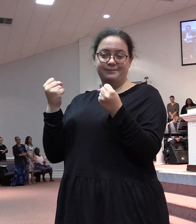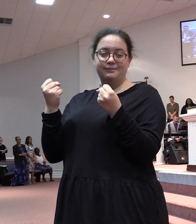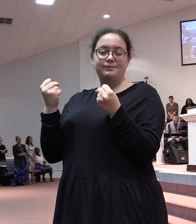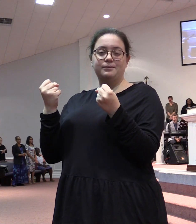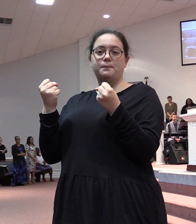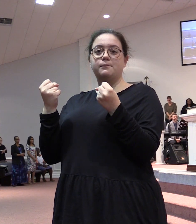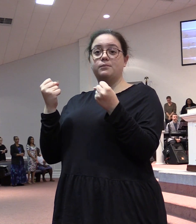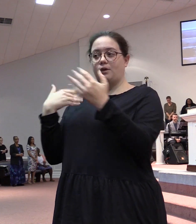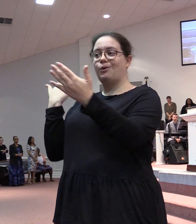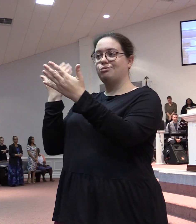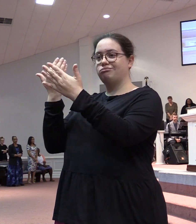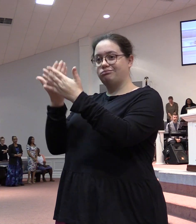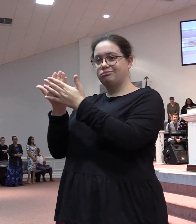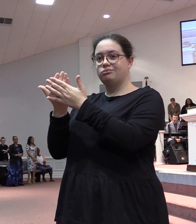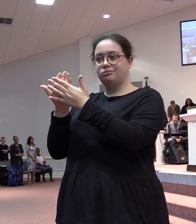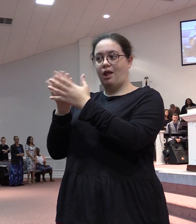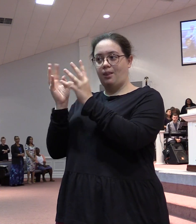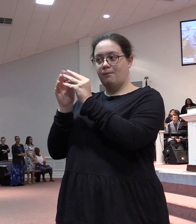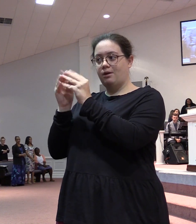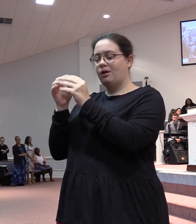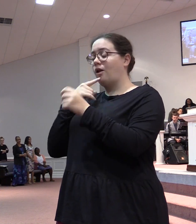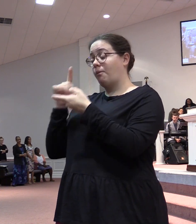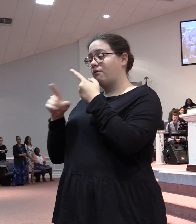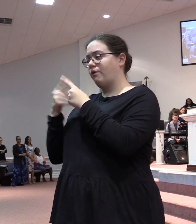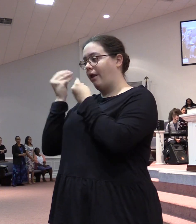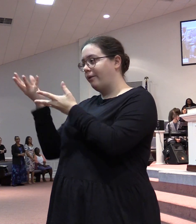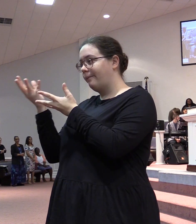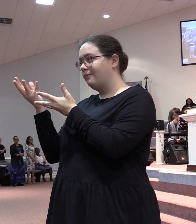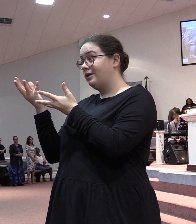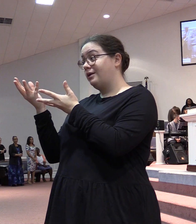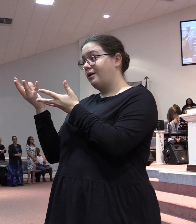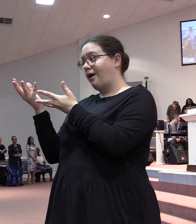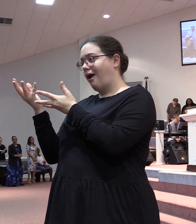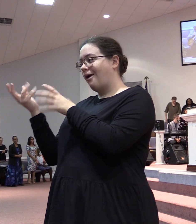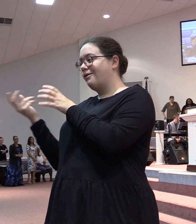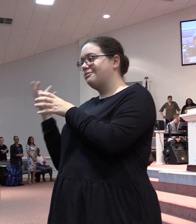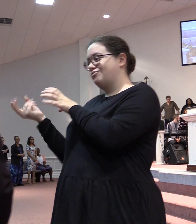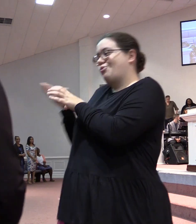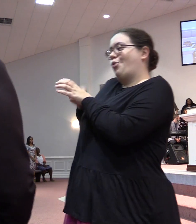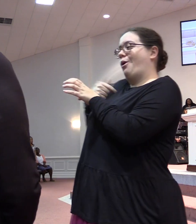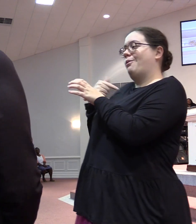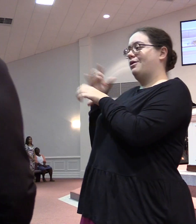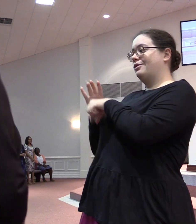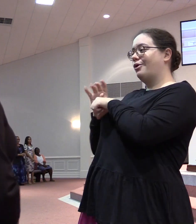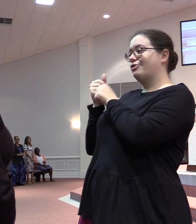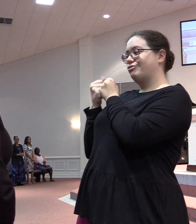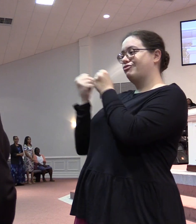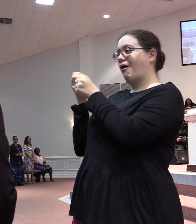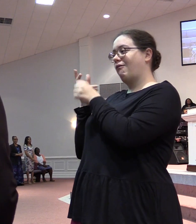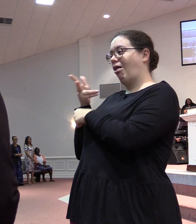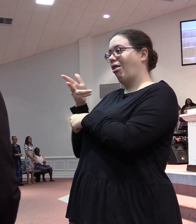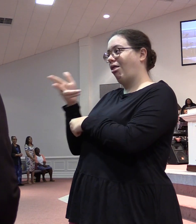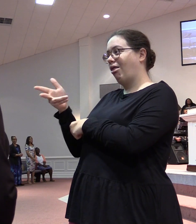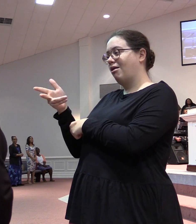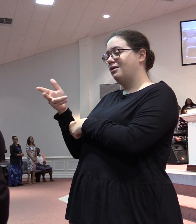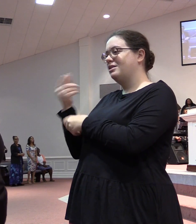driving. And I get there, and I tell a friend of mine about this. I said, hey, ride with me to church tonight, because I told him my little weird way